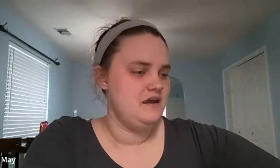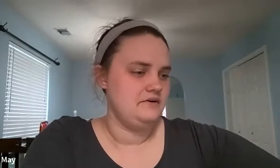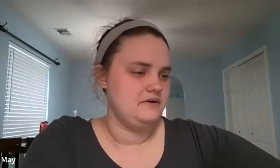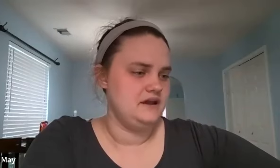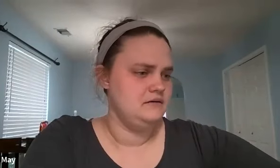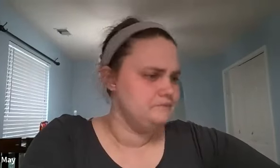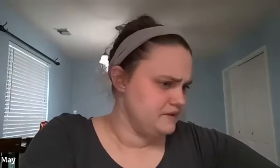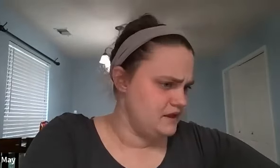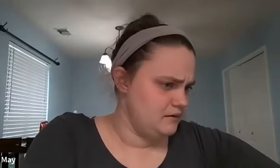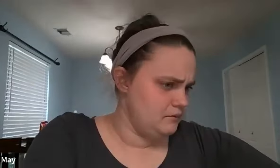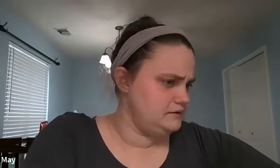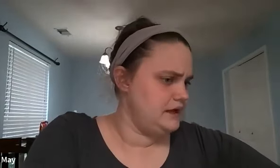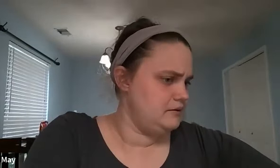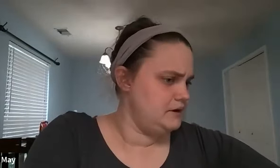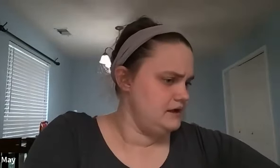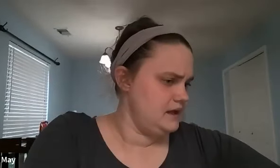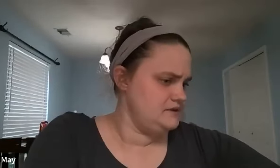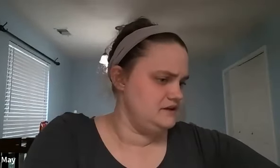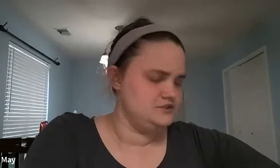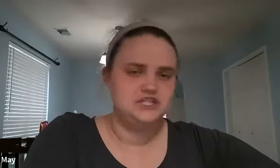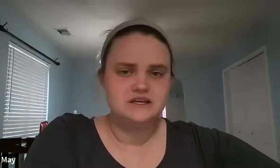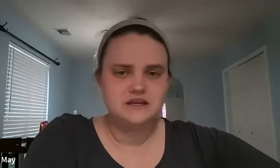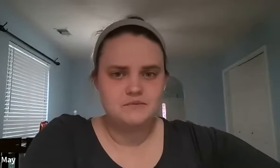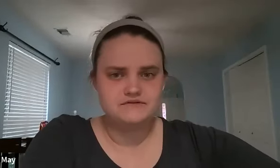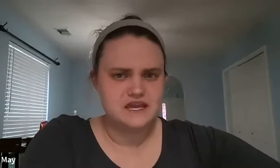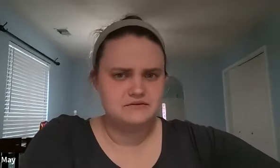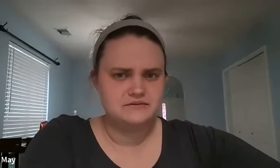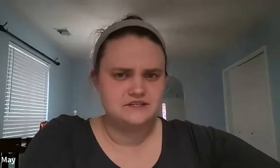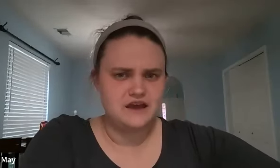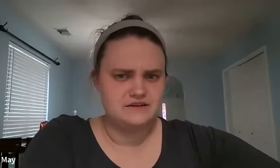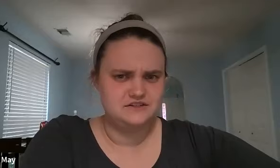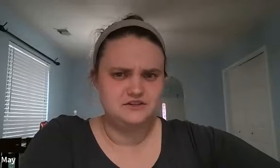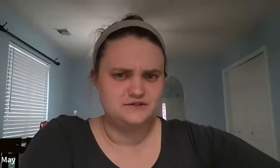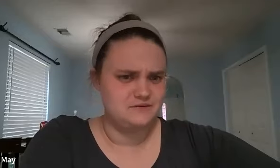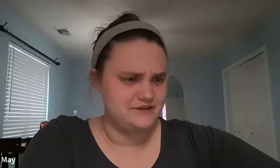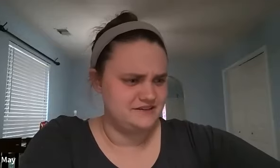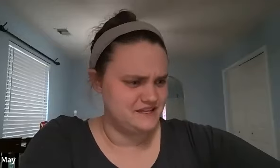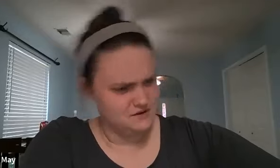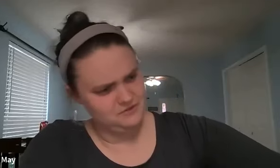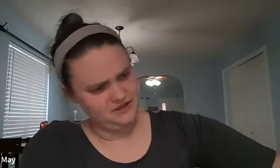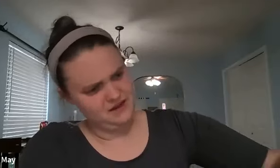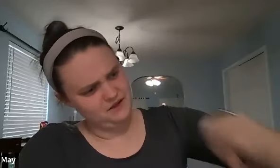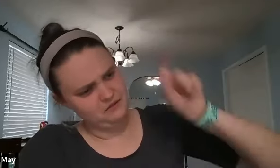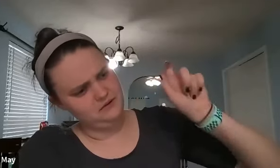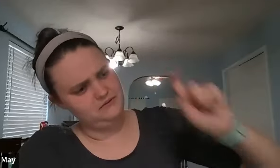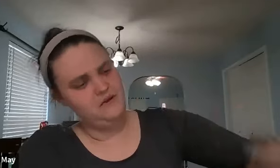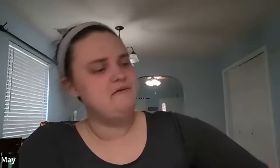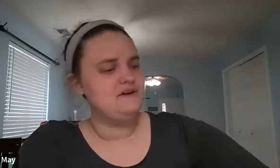All right. Well, now what happened here? Chicken got moved down to the desserts for some reason. That's why I'm looking at it. I'm like, whoa. All